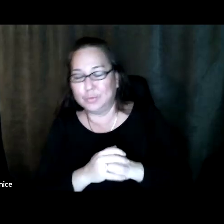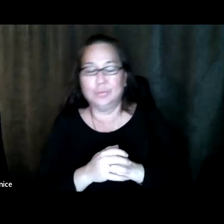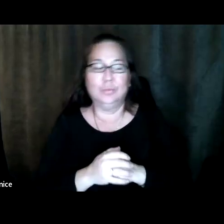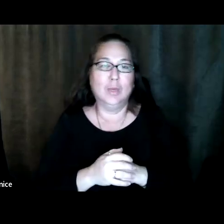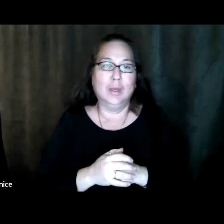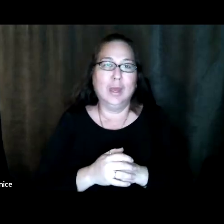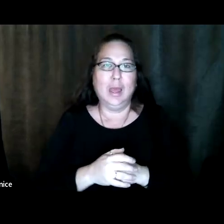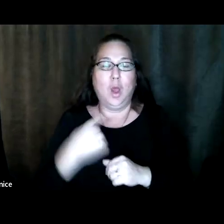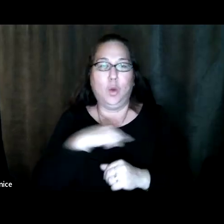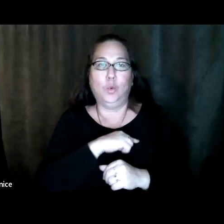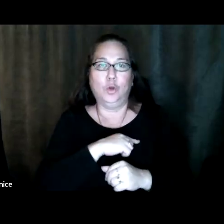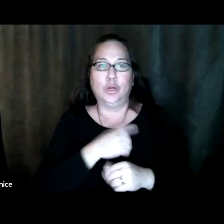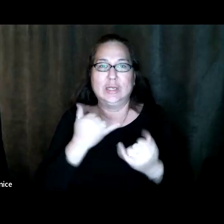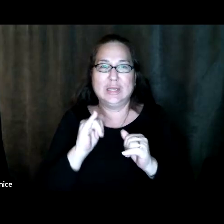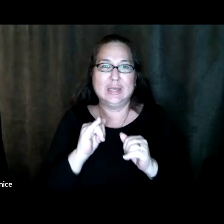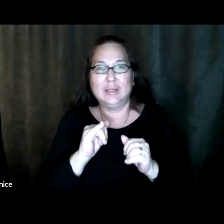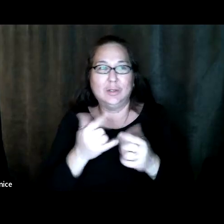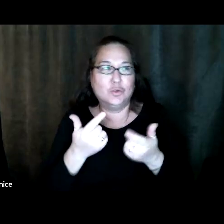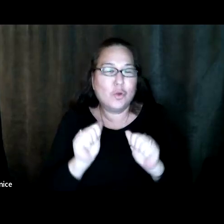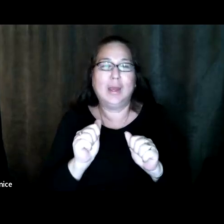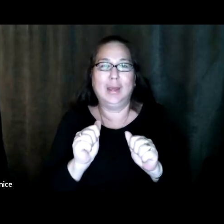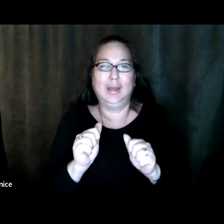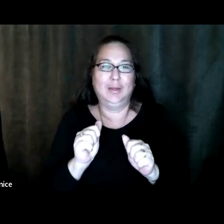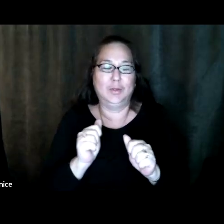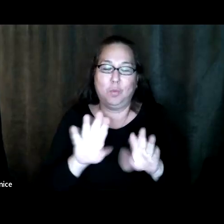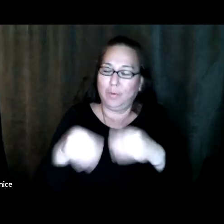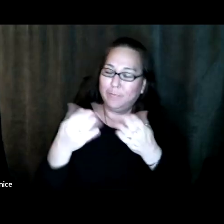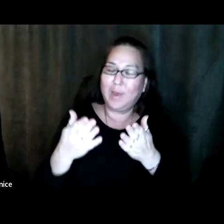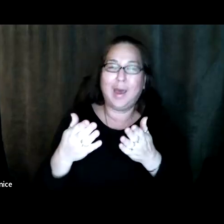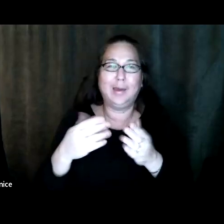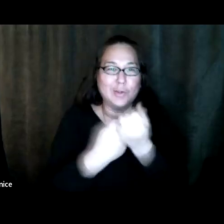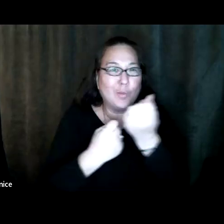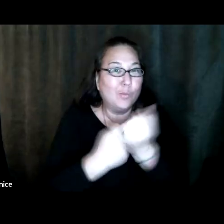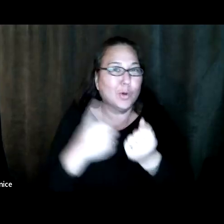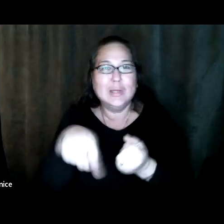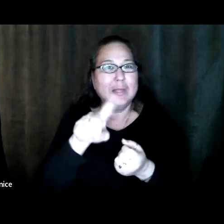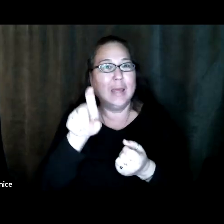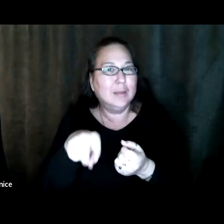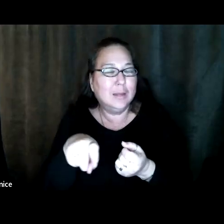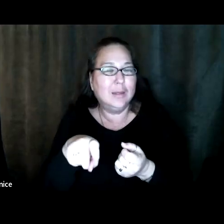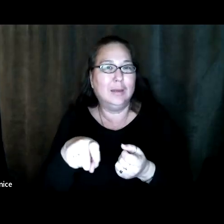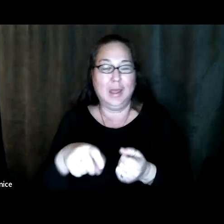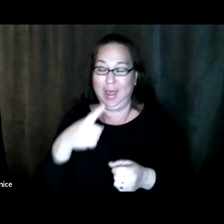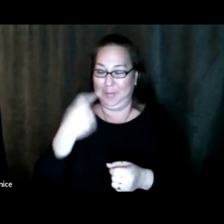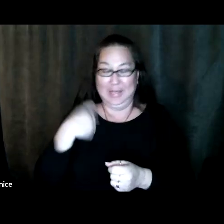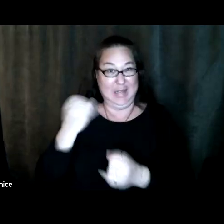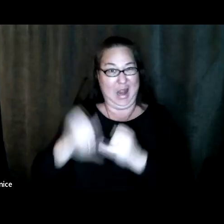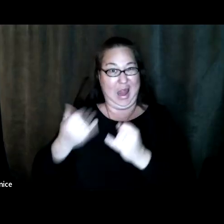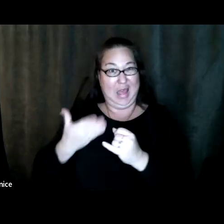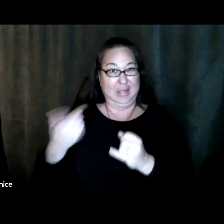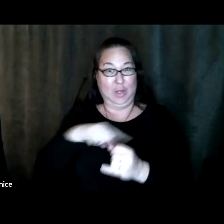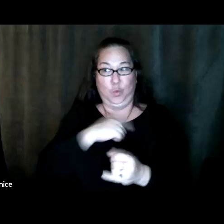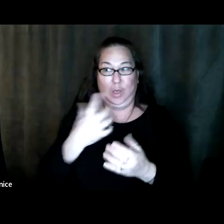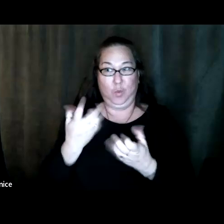the margins, be able to offer students the supports that they need, but also give them the chances for enrichment. Because that's the last thing we want to do, is limit any